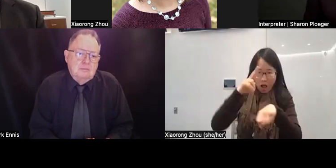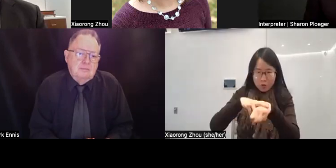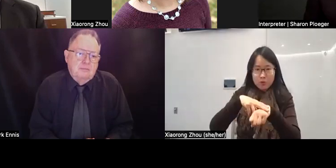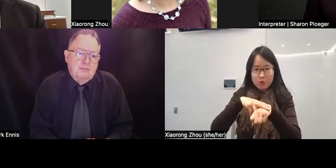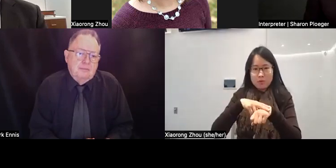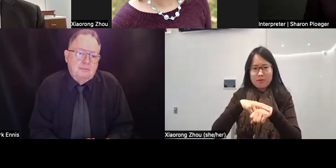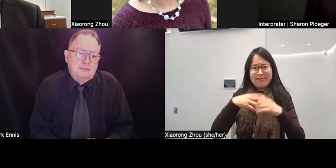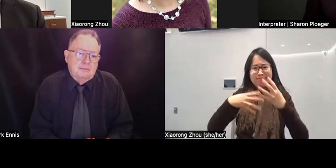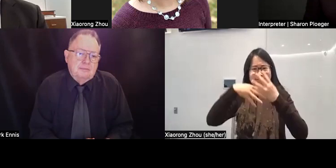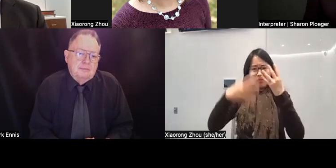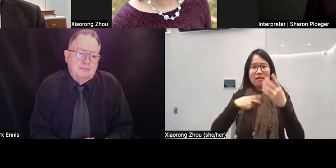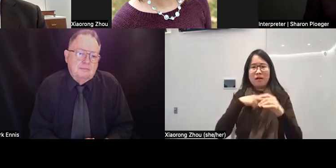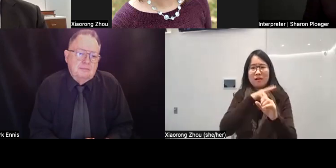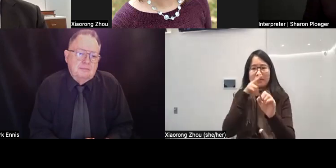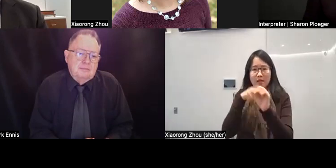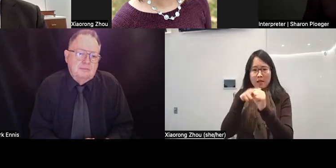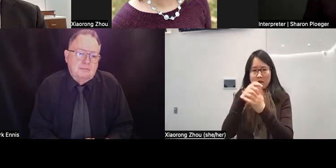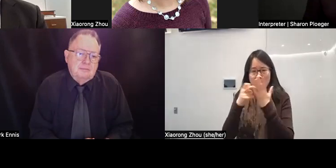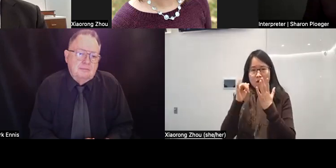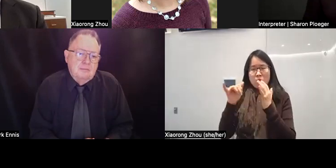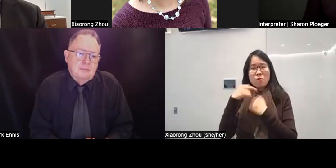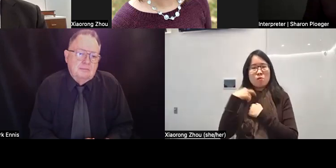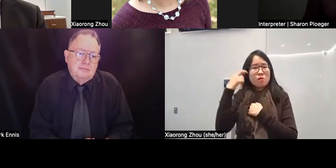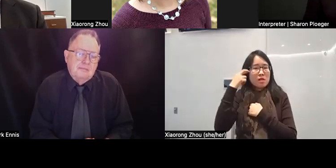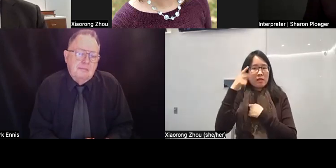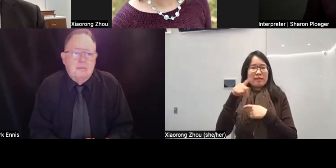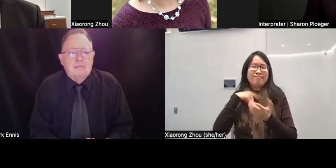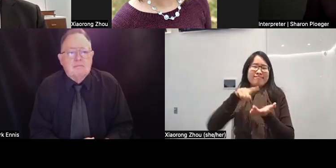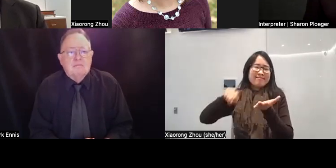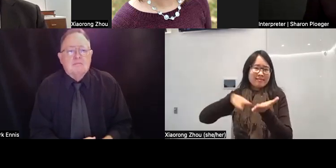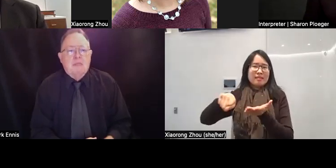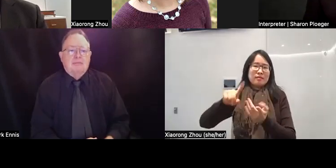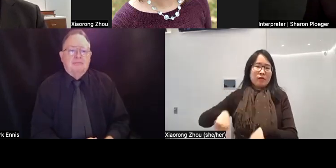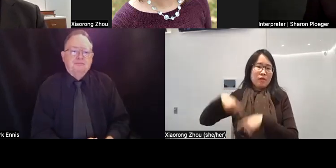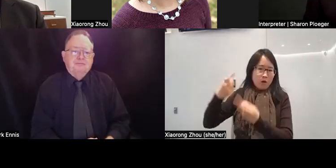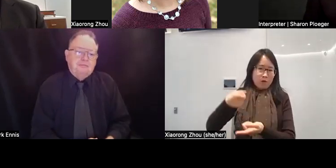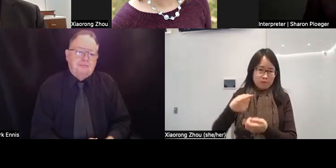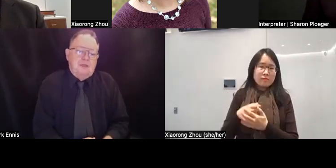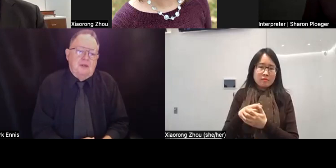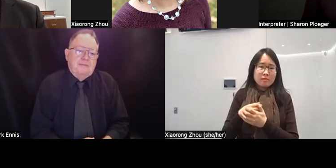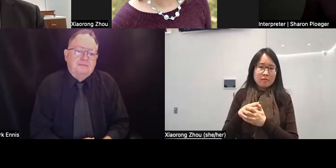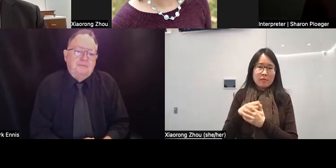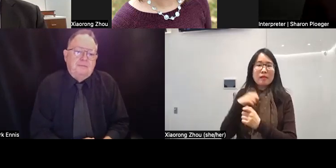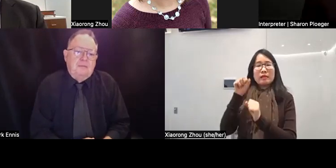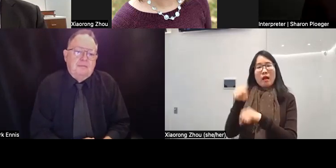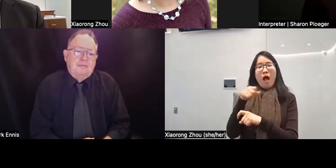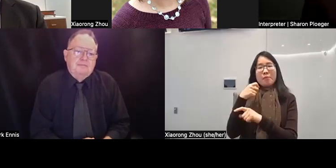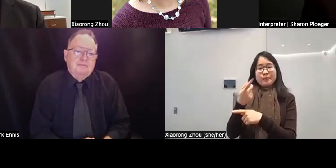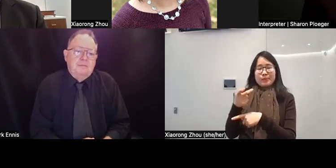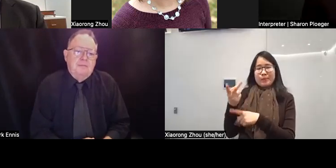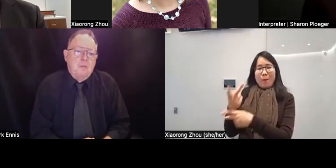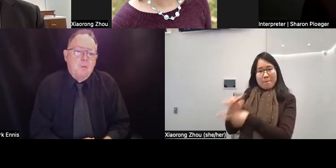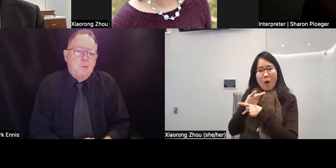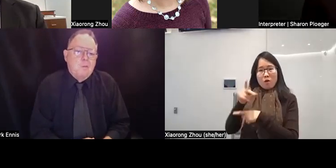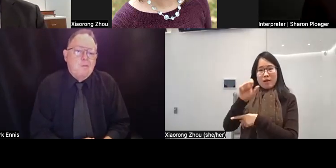ASL, Master ASL, signing naturally, all of those types of curriculums for learning ASL are being, where I've been researching